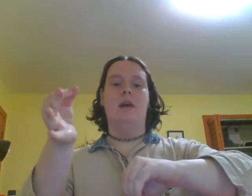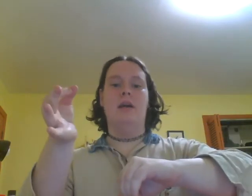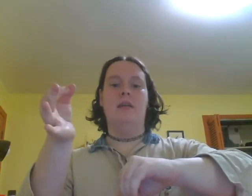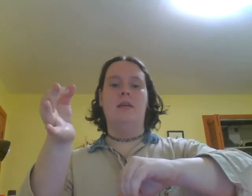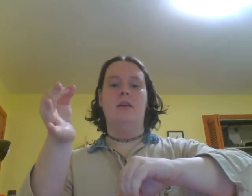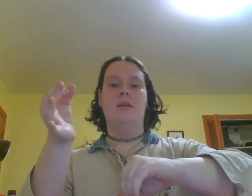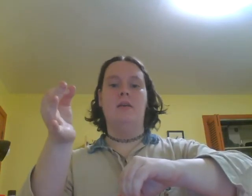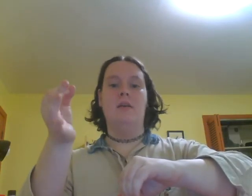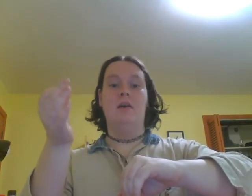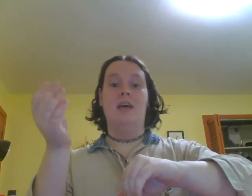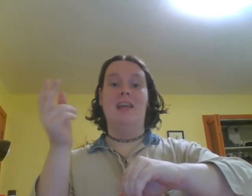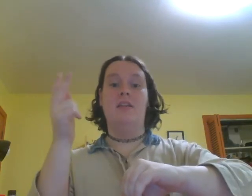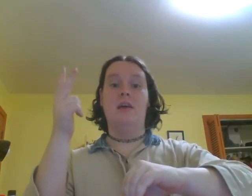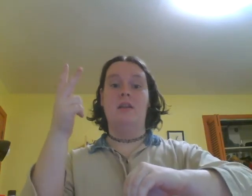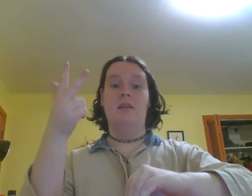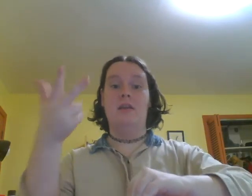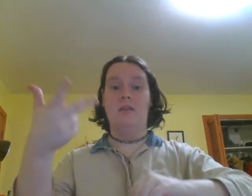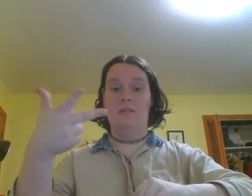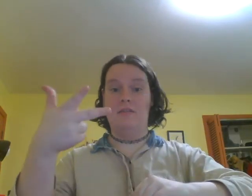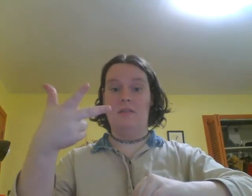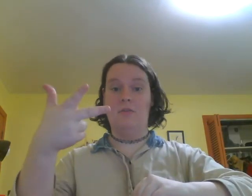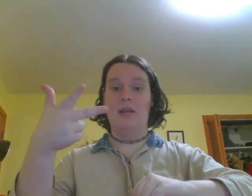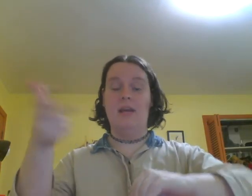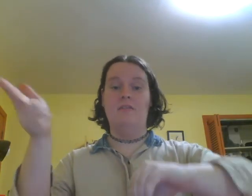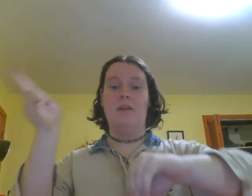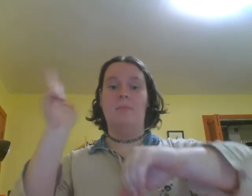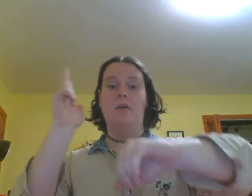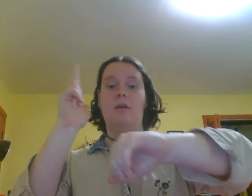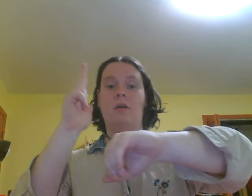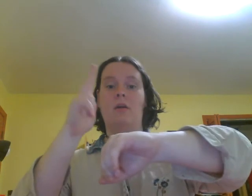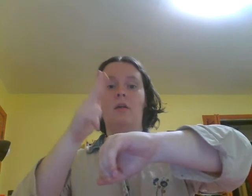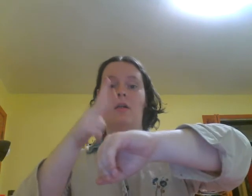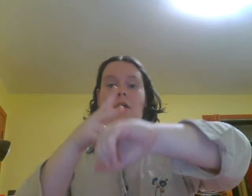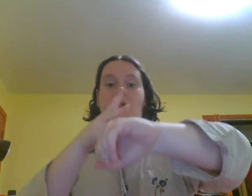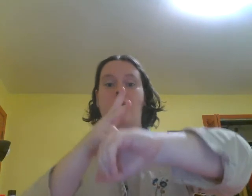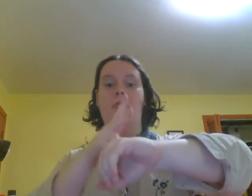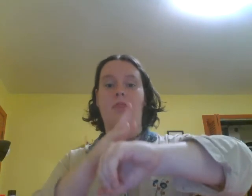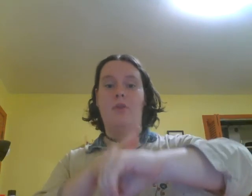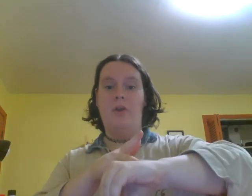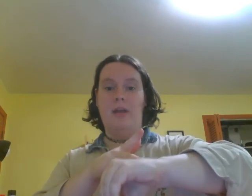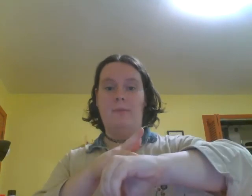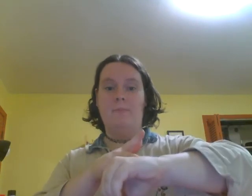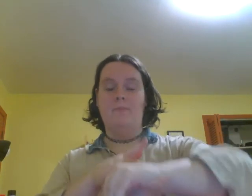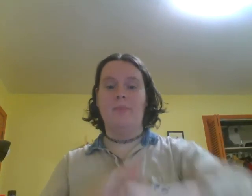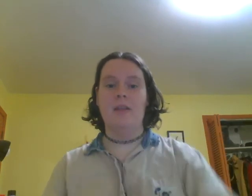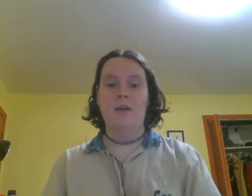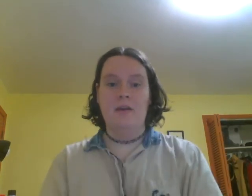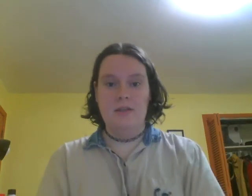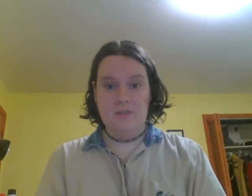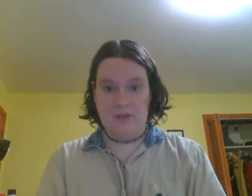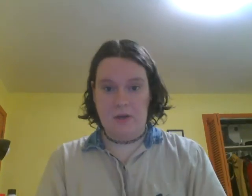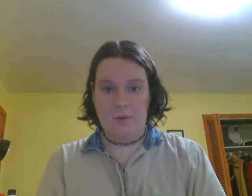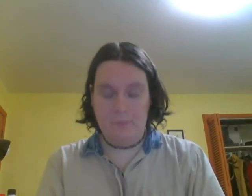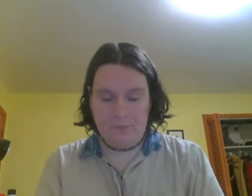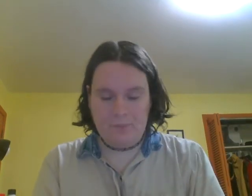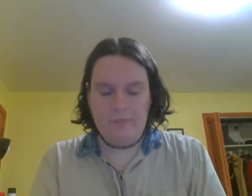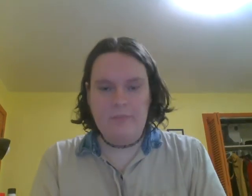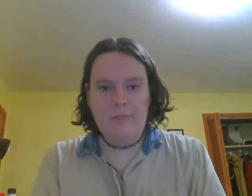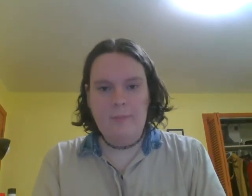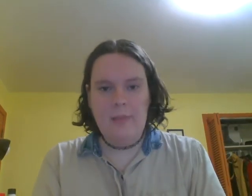29, and then this is the 3 hand shape, 30. So